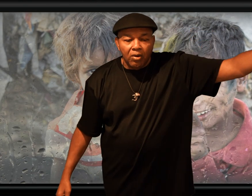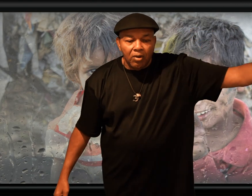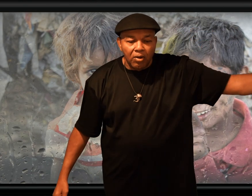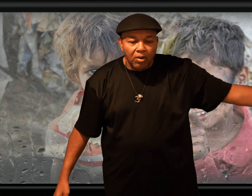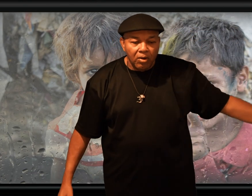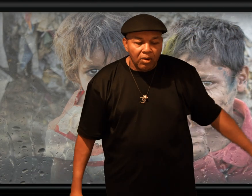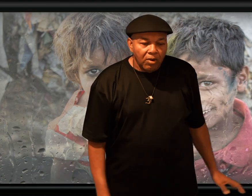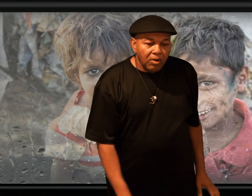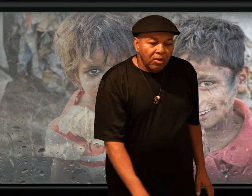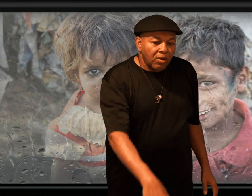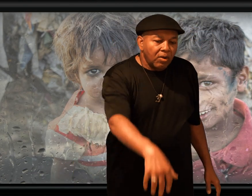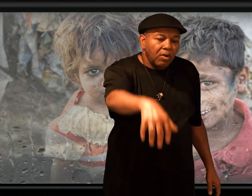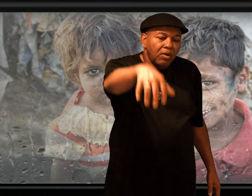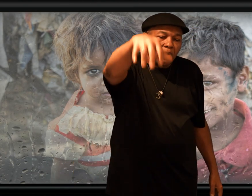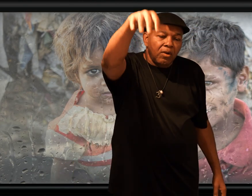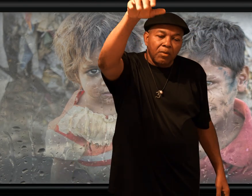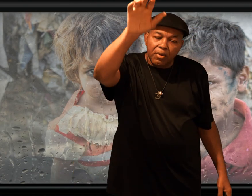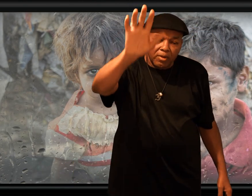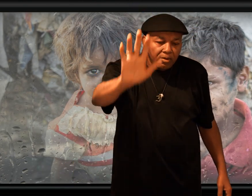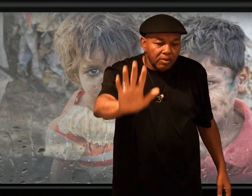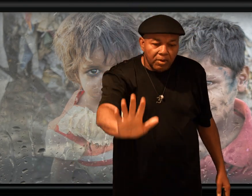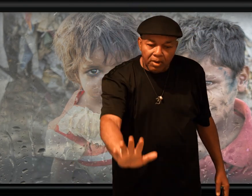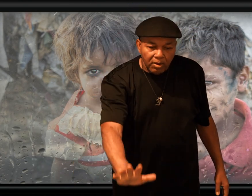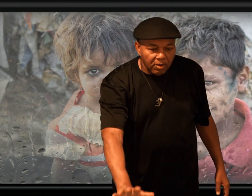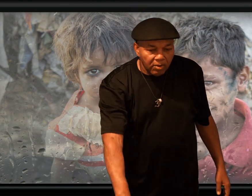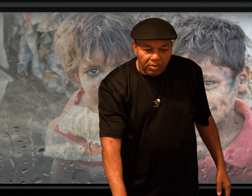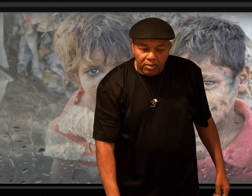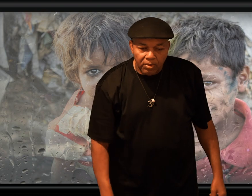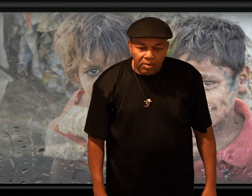Fear can't keep us down.